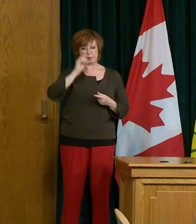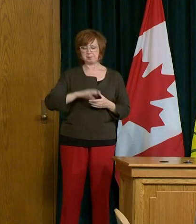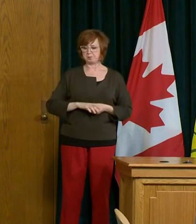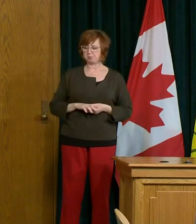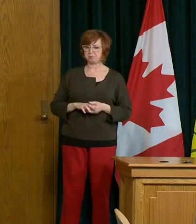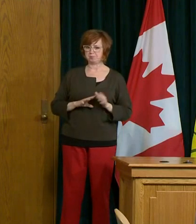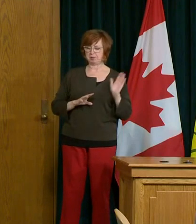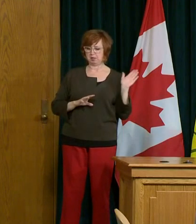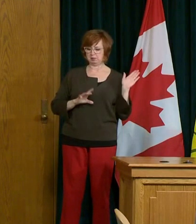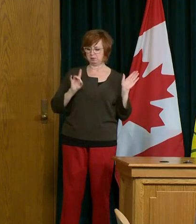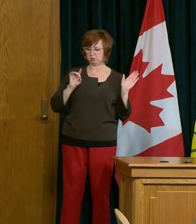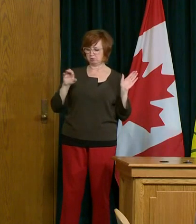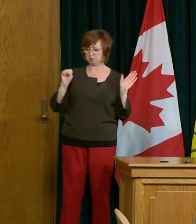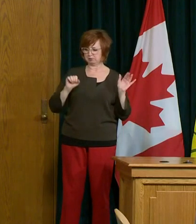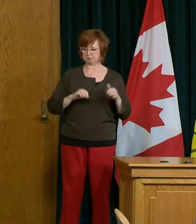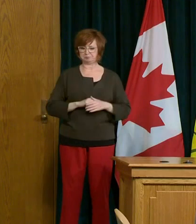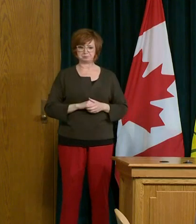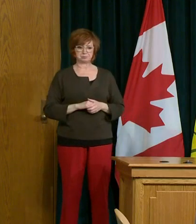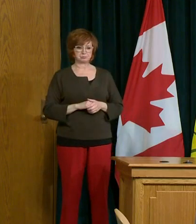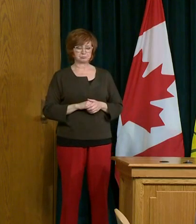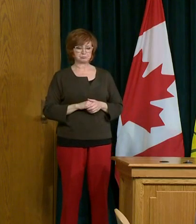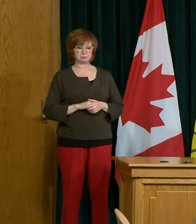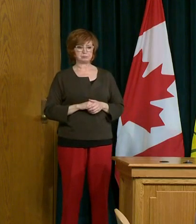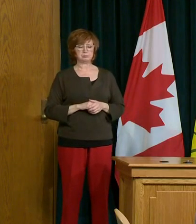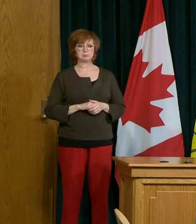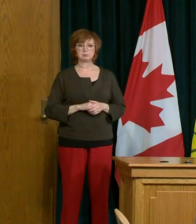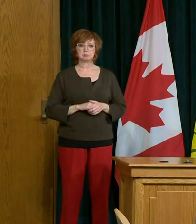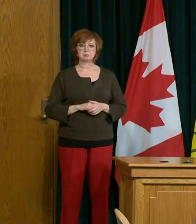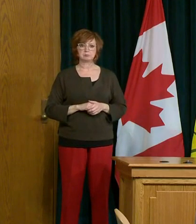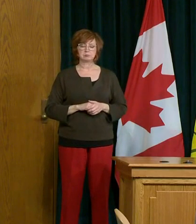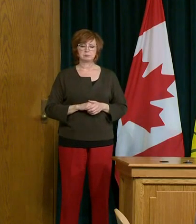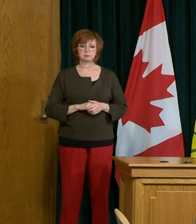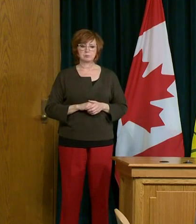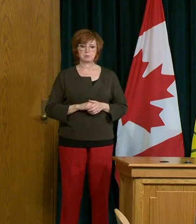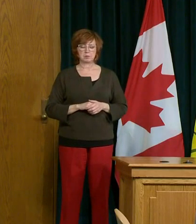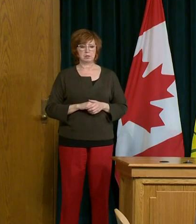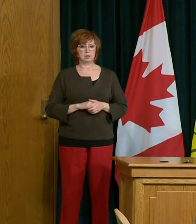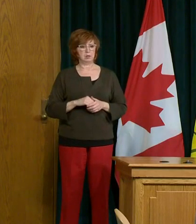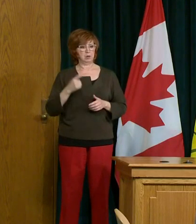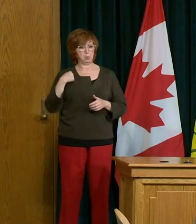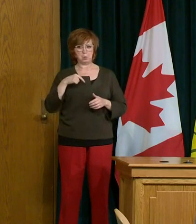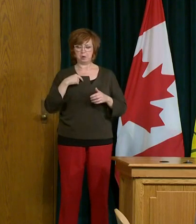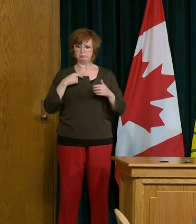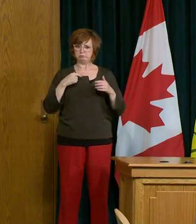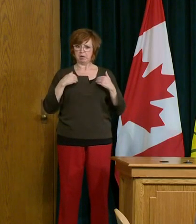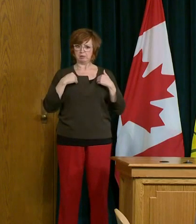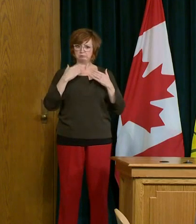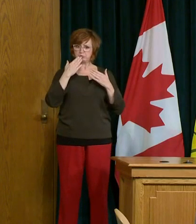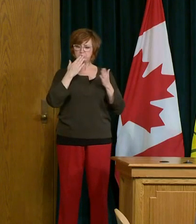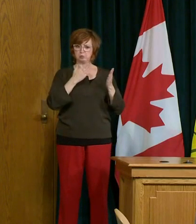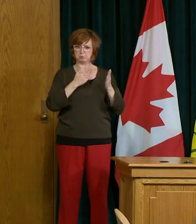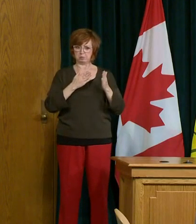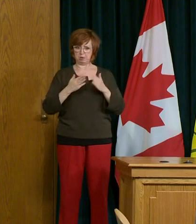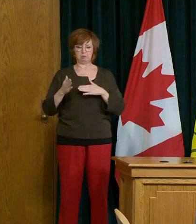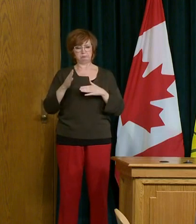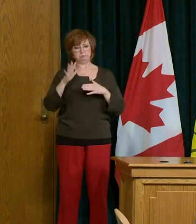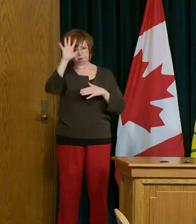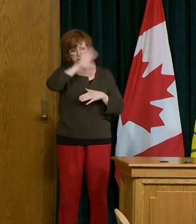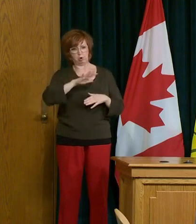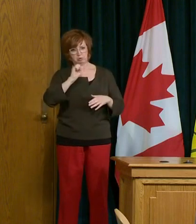reliable rate of testing, which means that anyone with mild symptoms should go forward for testing from all over